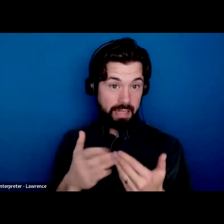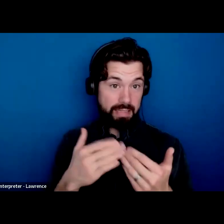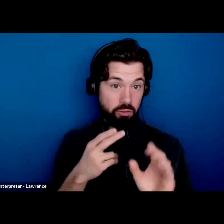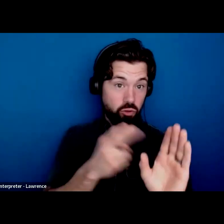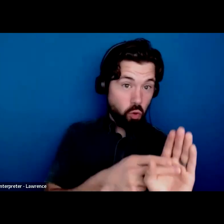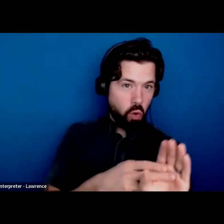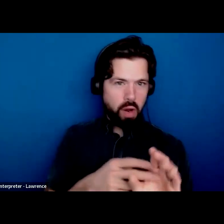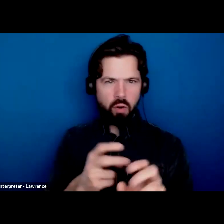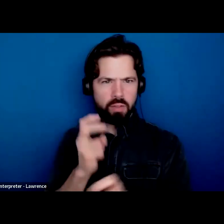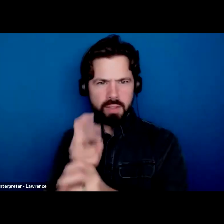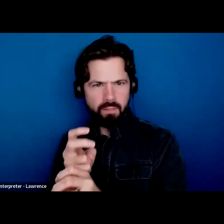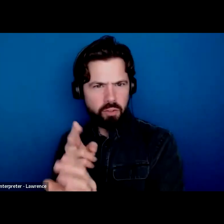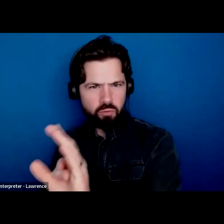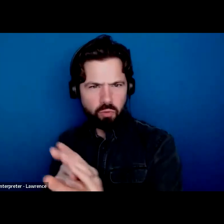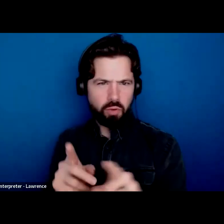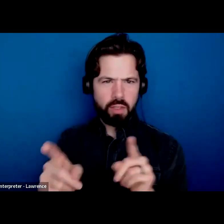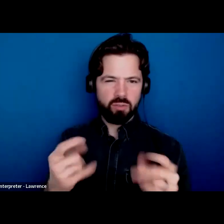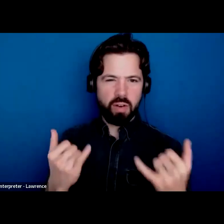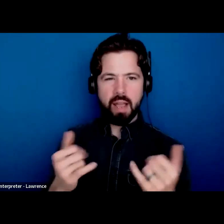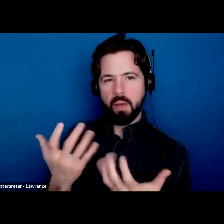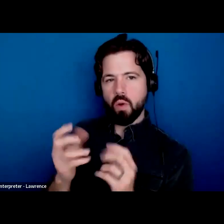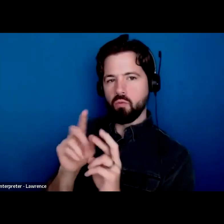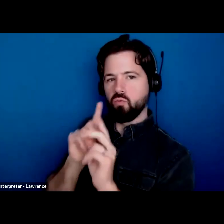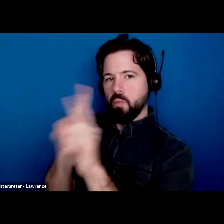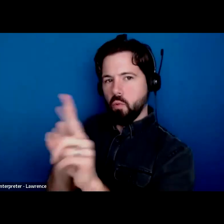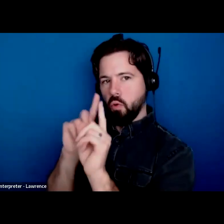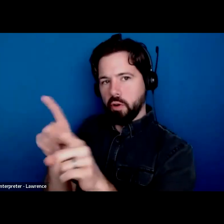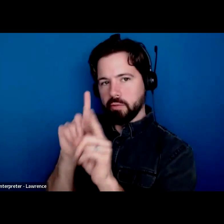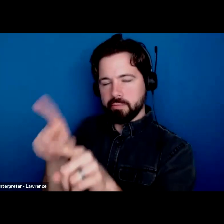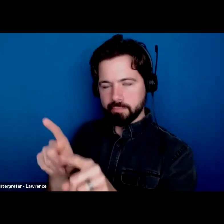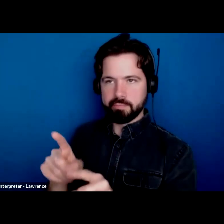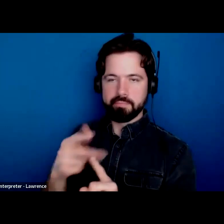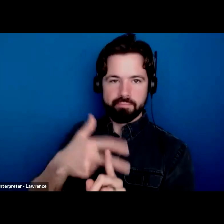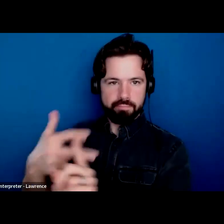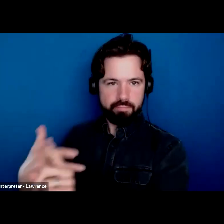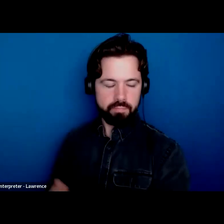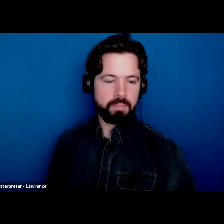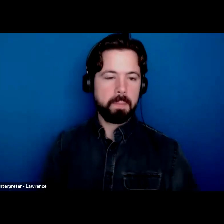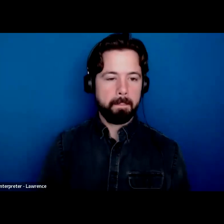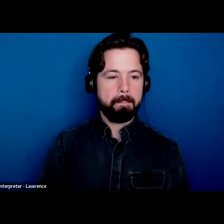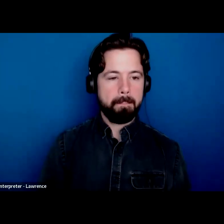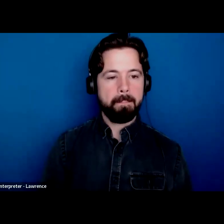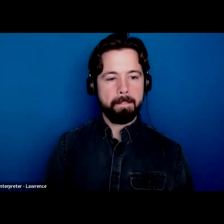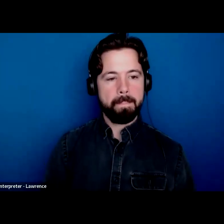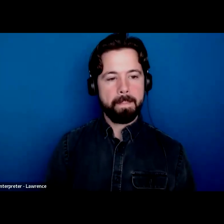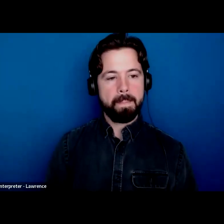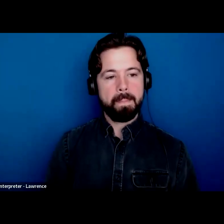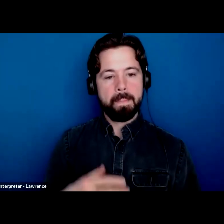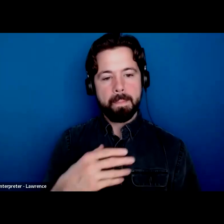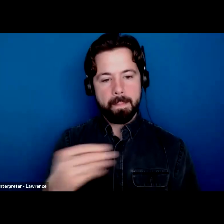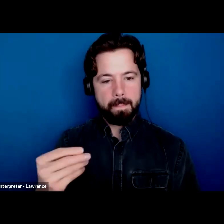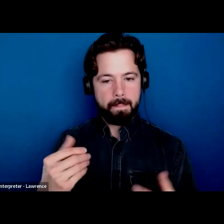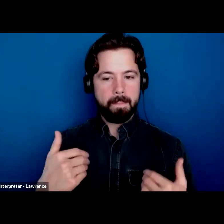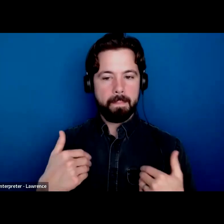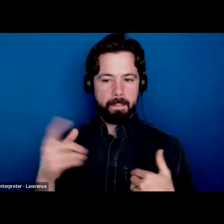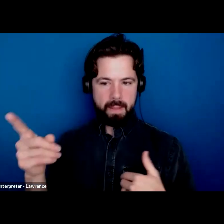looking for a reporting back about that. They are also looking for, let's see, they also are requesting